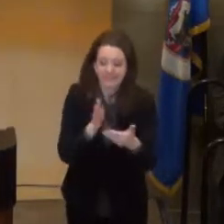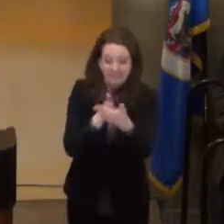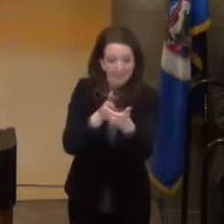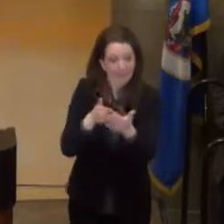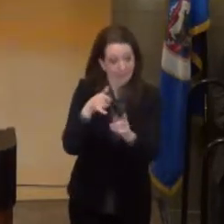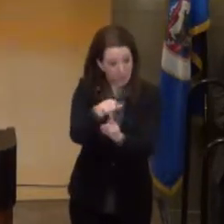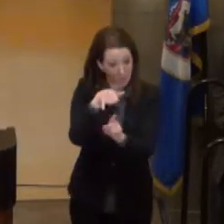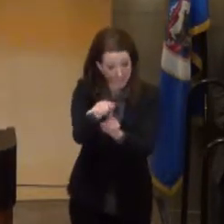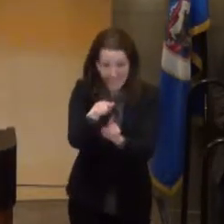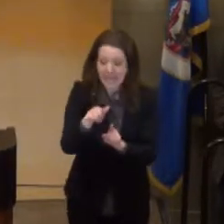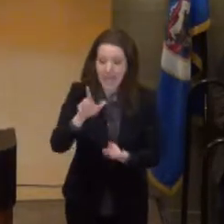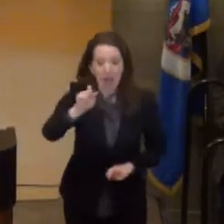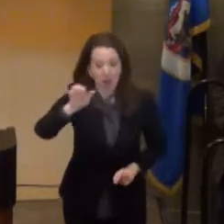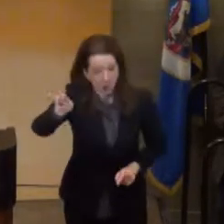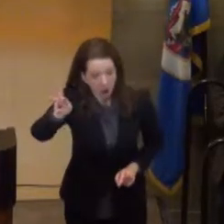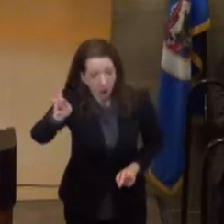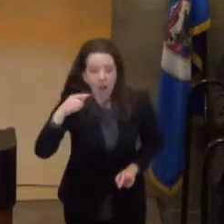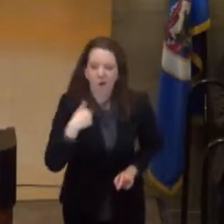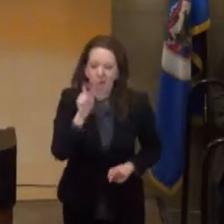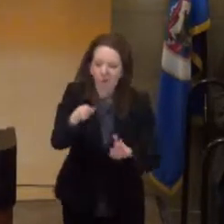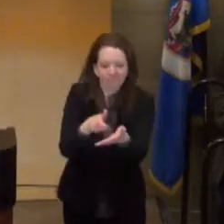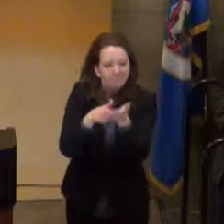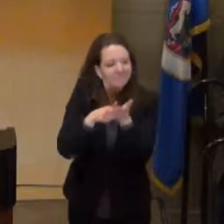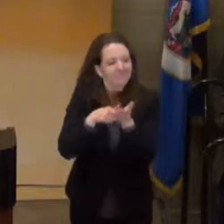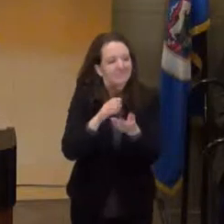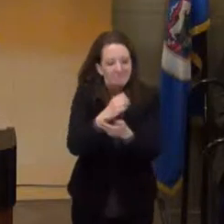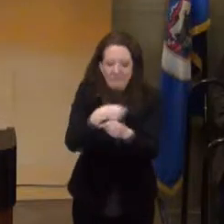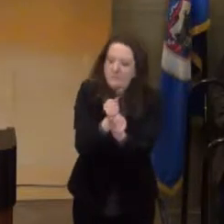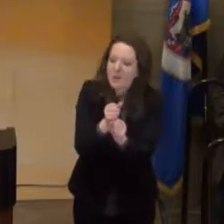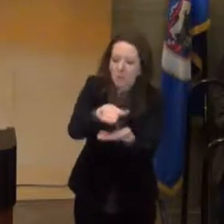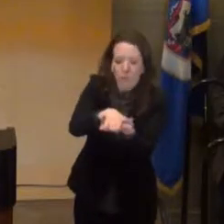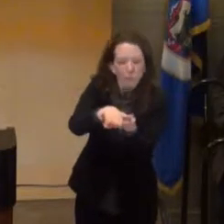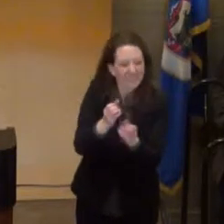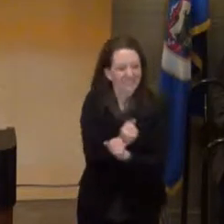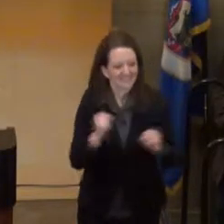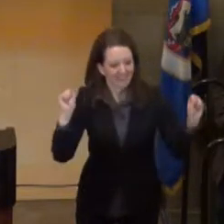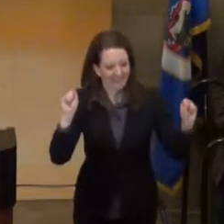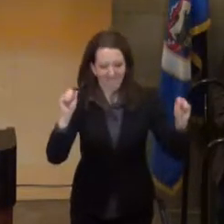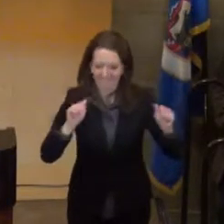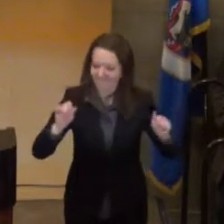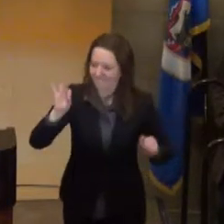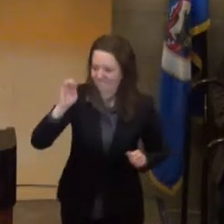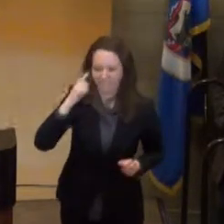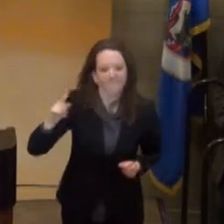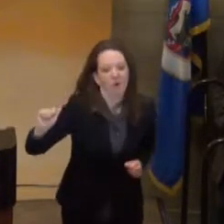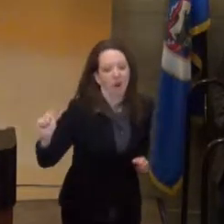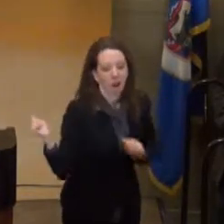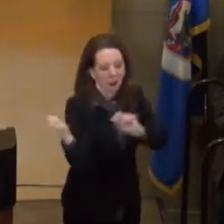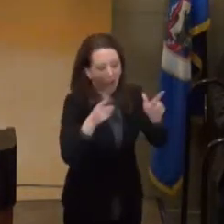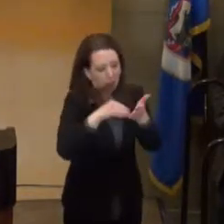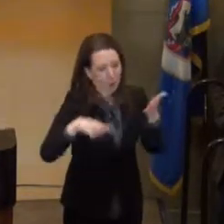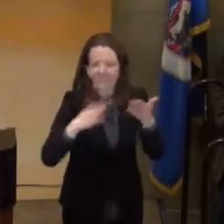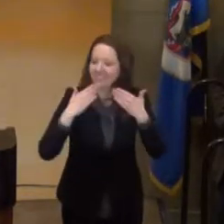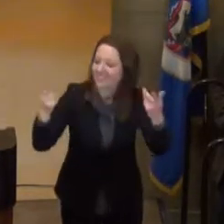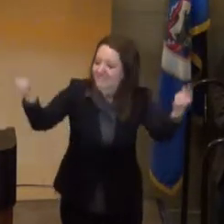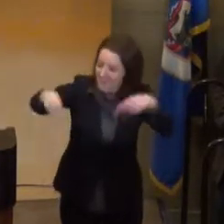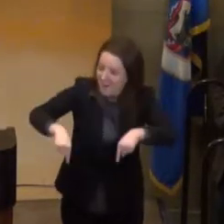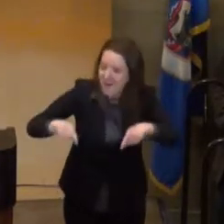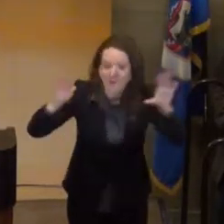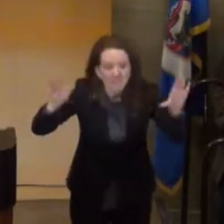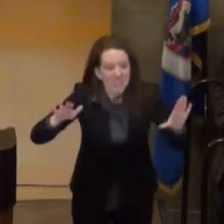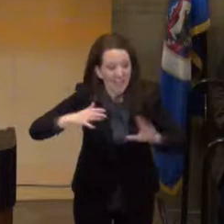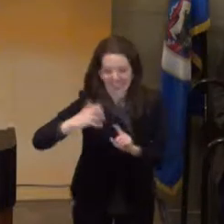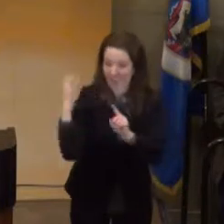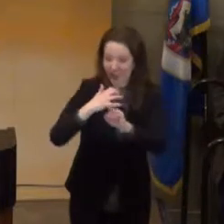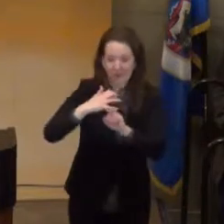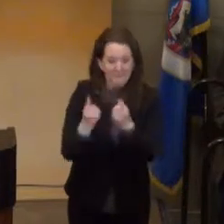is what we need to make our schools safer for all students. And so I want to thank you for being here, for being such courageous